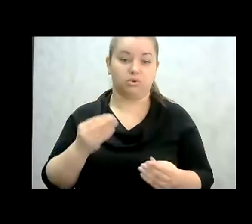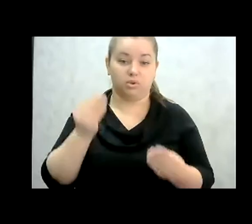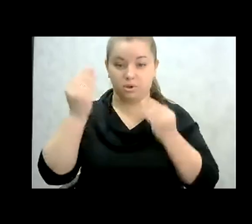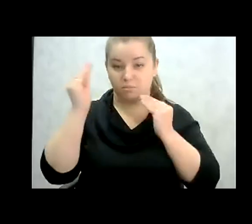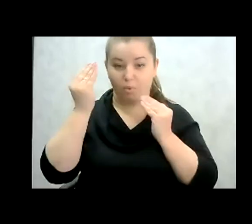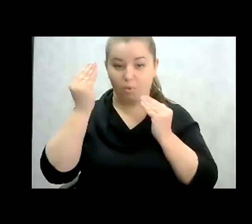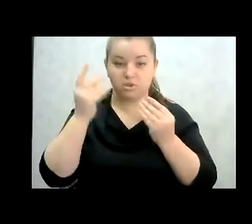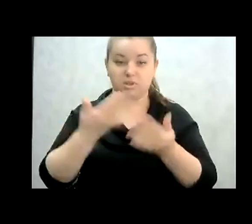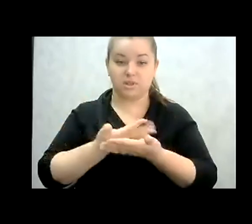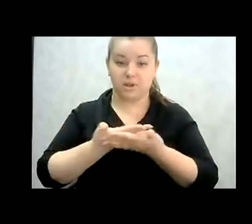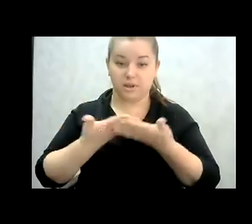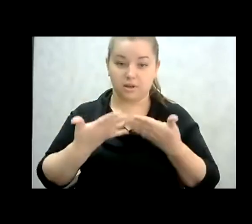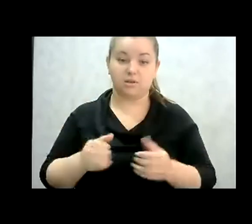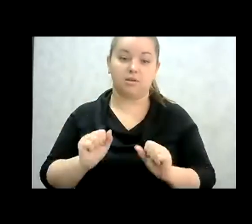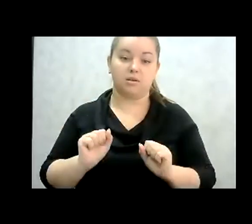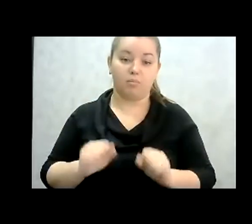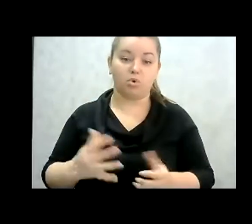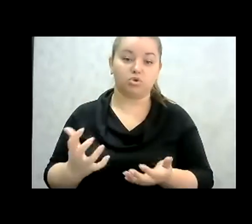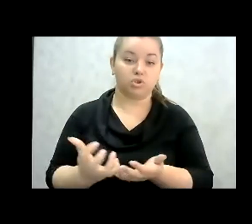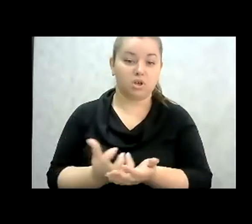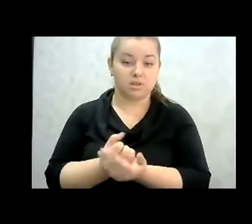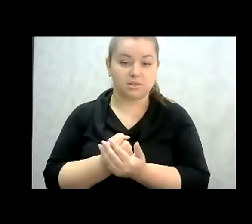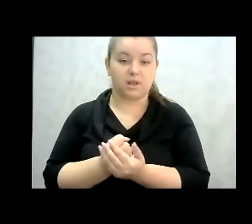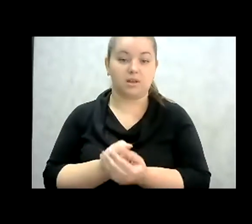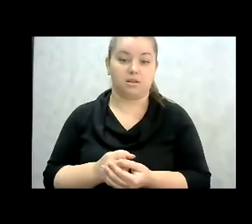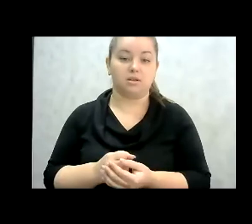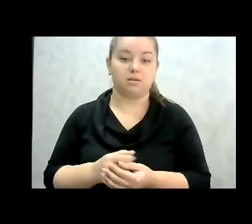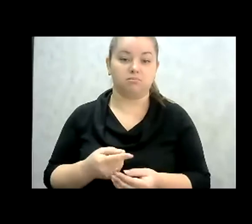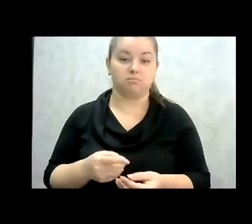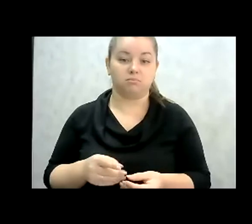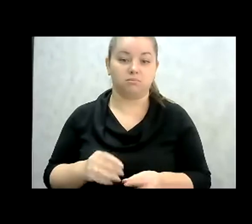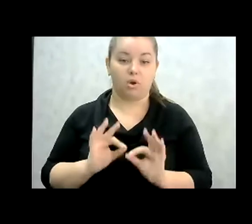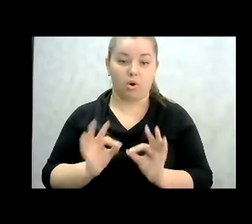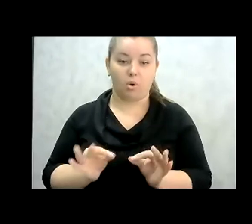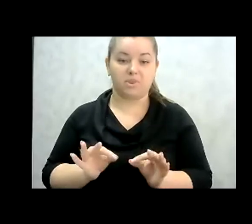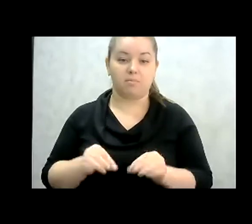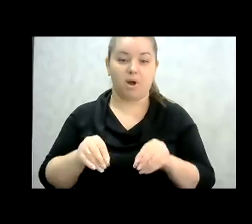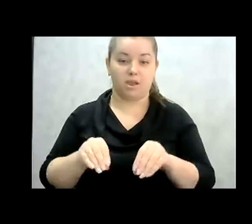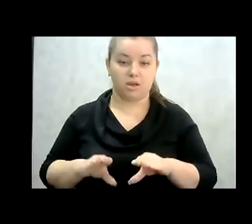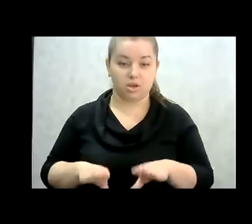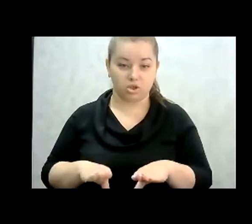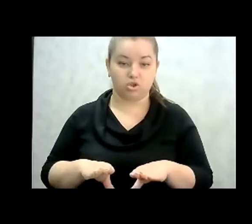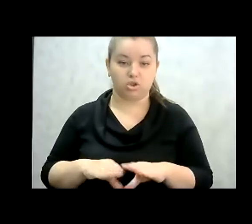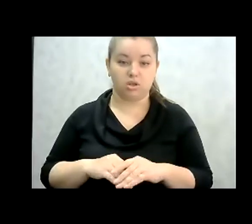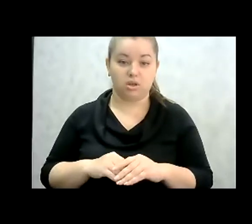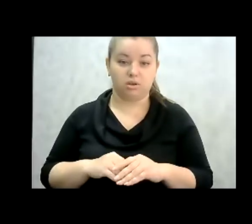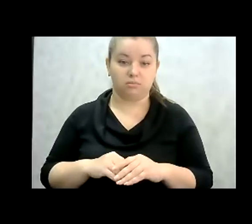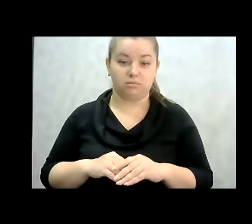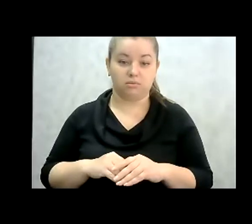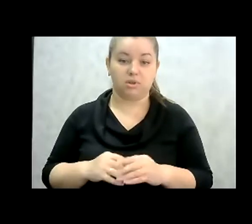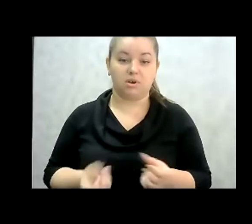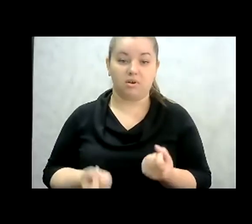If we listen to the opinions of different stakeholders, will succeed